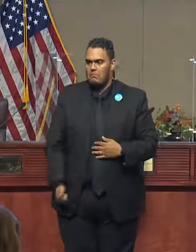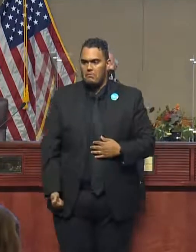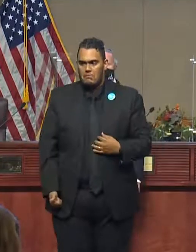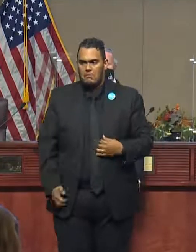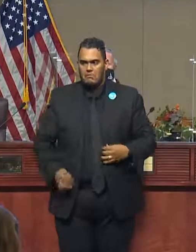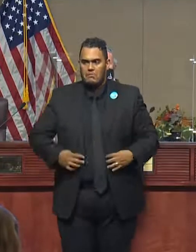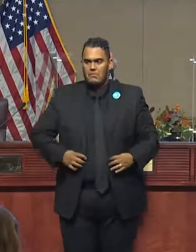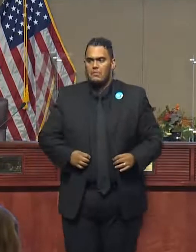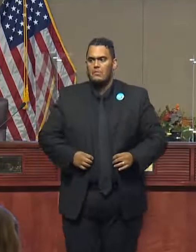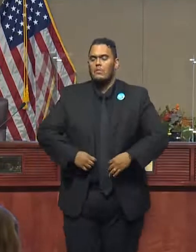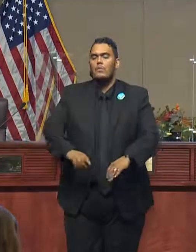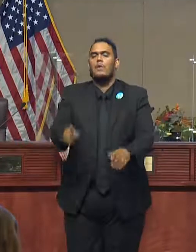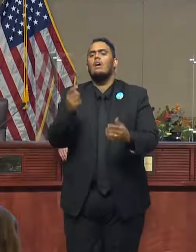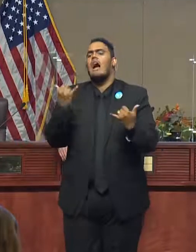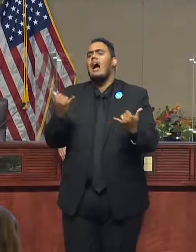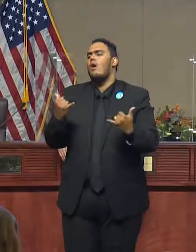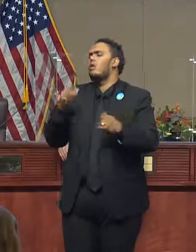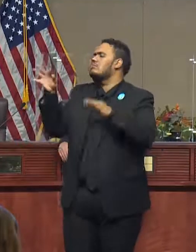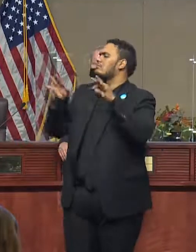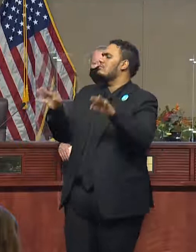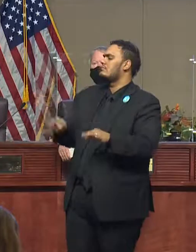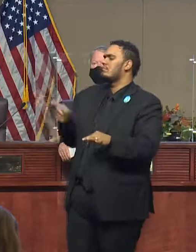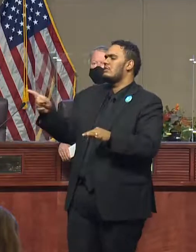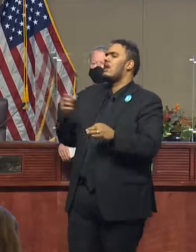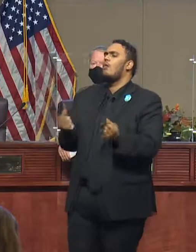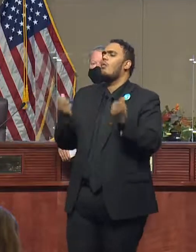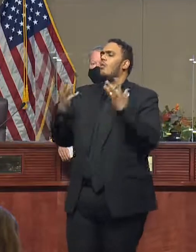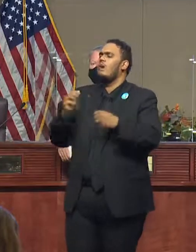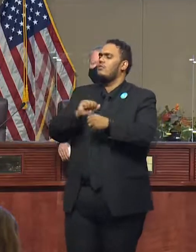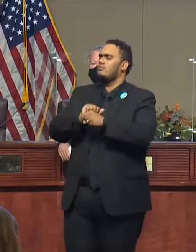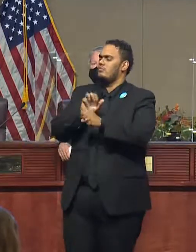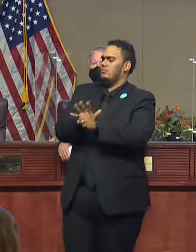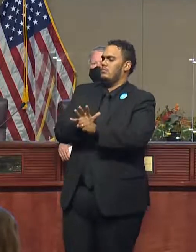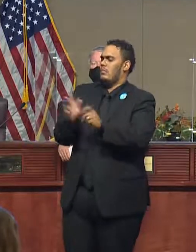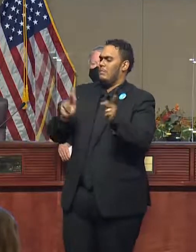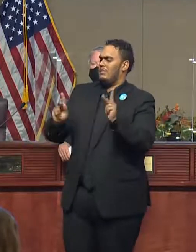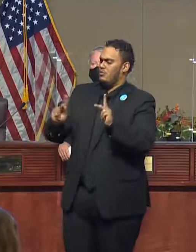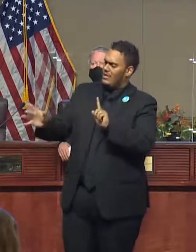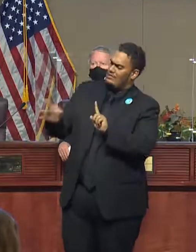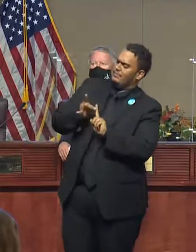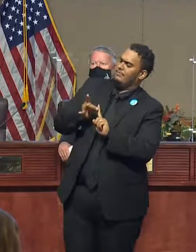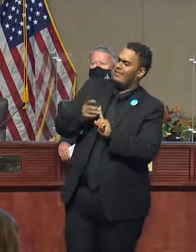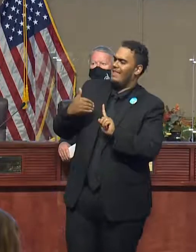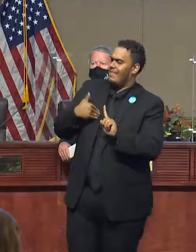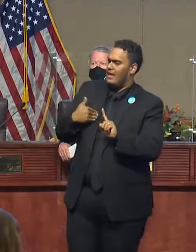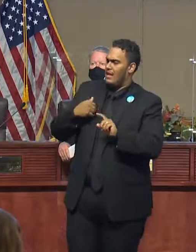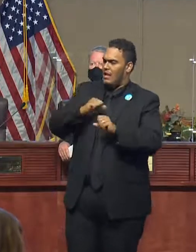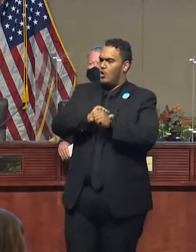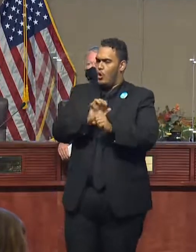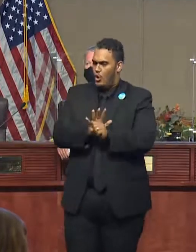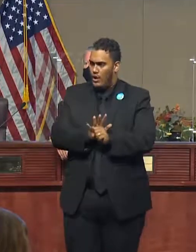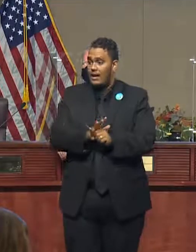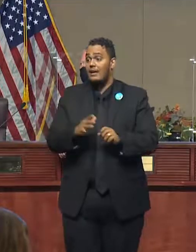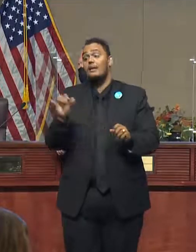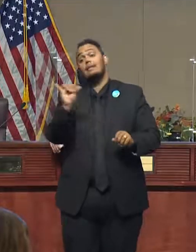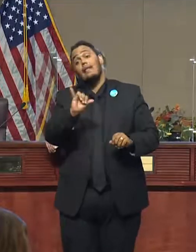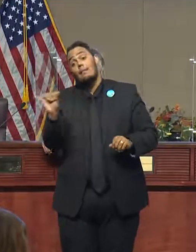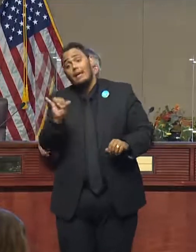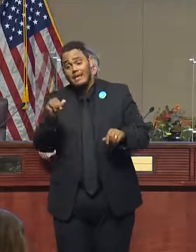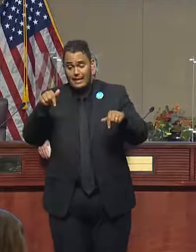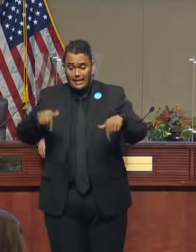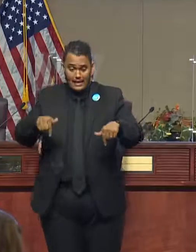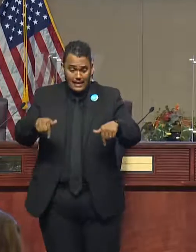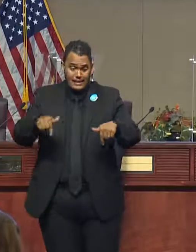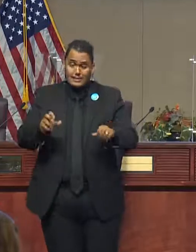afectada con casos positivos en coronavirus y si esta comunidad está participando en el